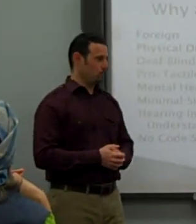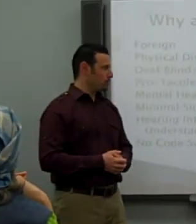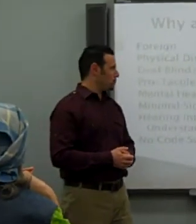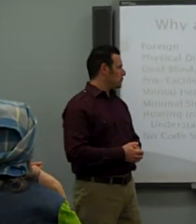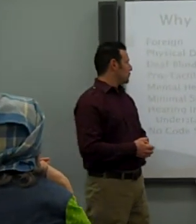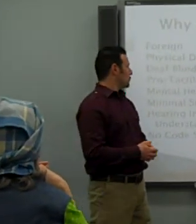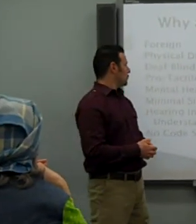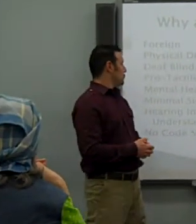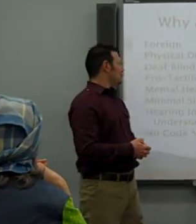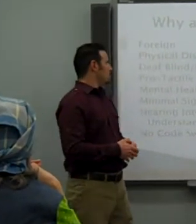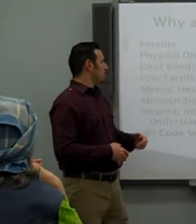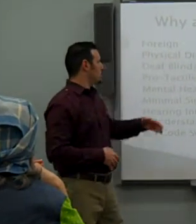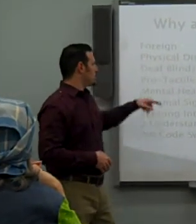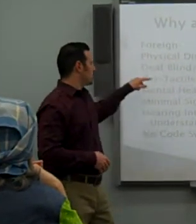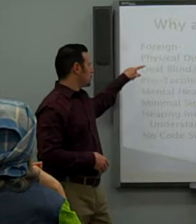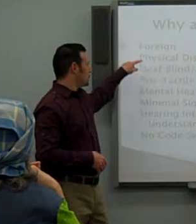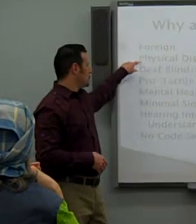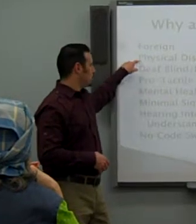So that's another reason for a CDI.